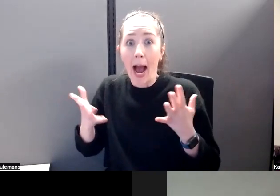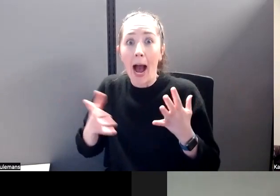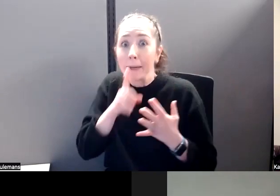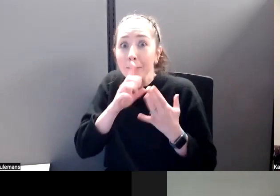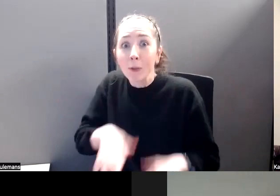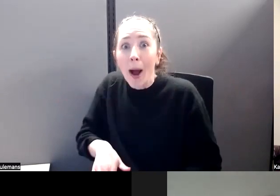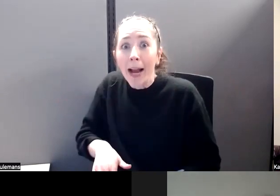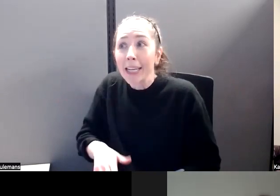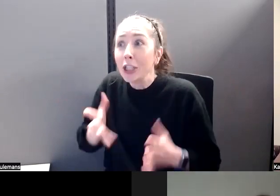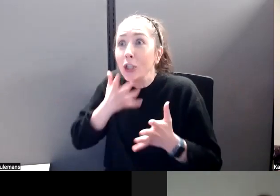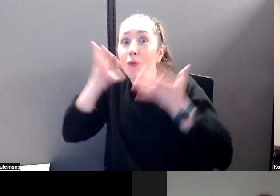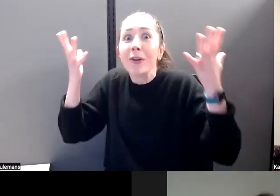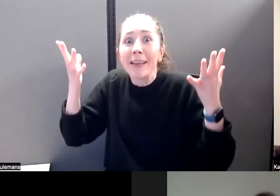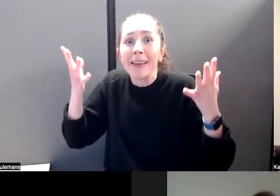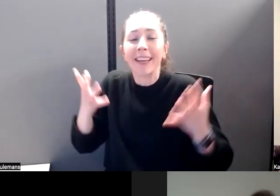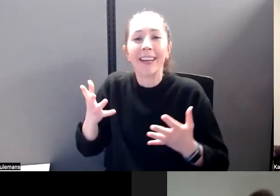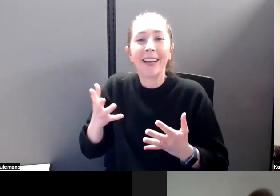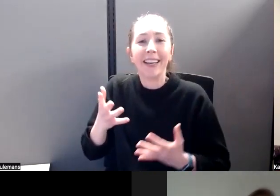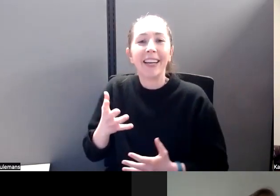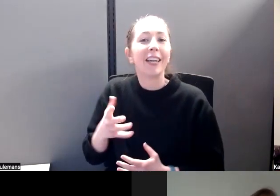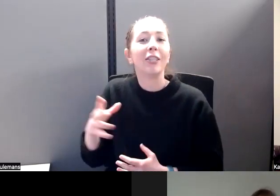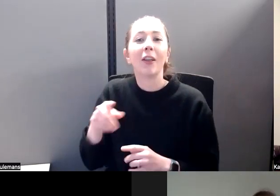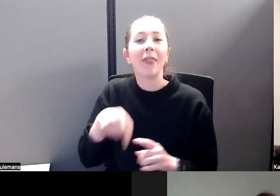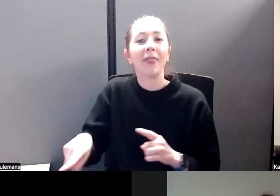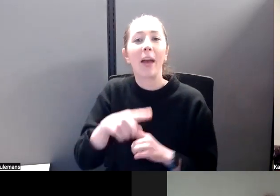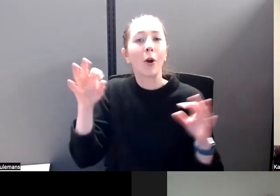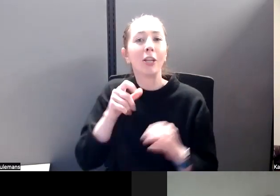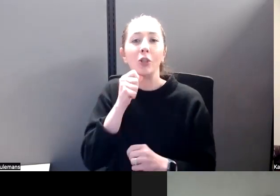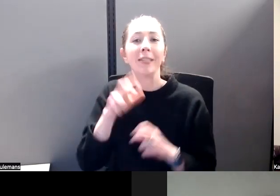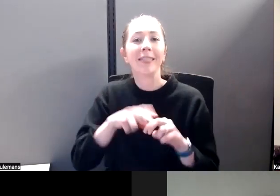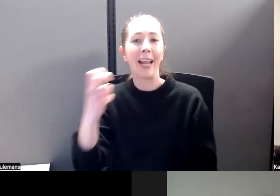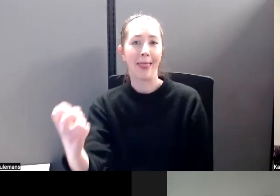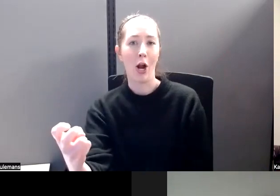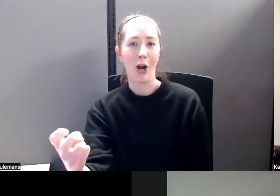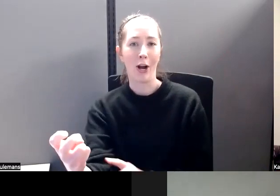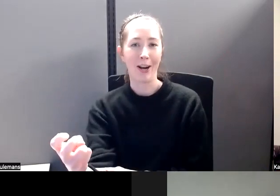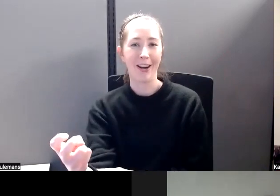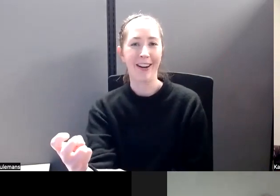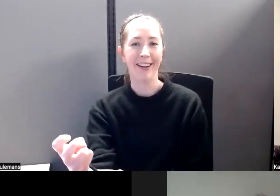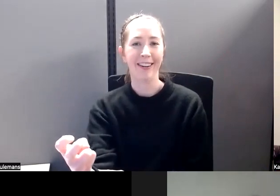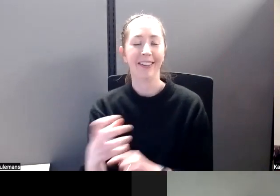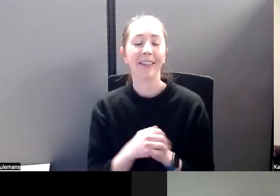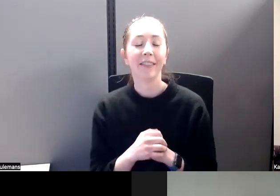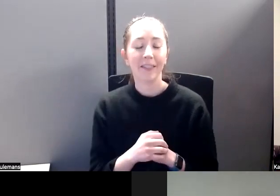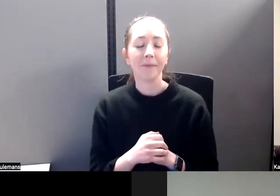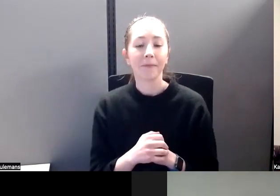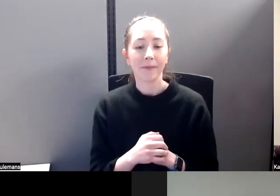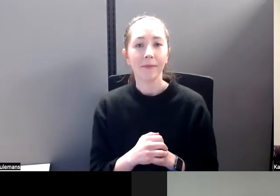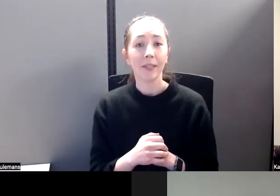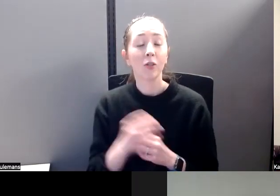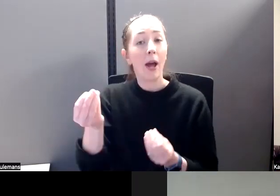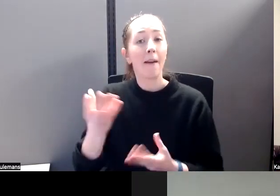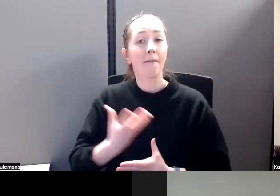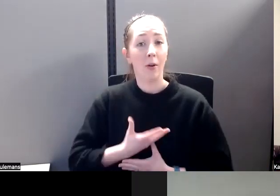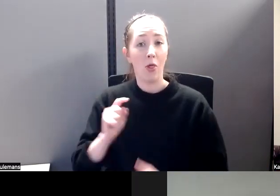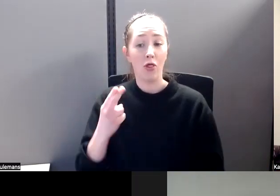you know, screaming behind the camera because nobody knew she was there. And I'm like, oh my God, this is happening. I found out I got it on Thursday and had to fly